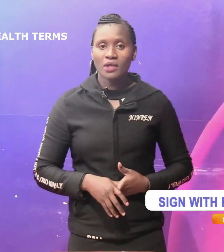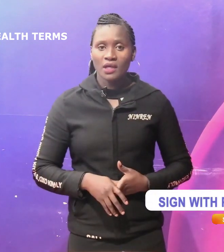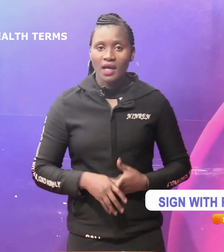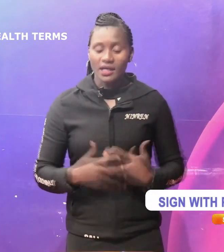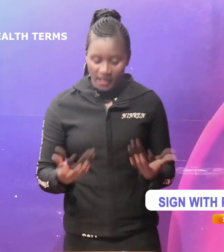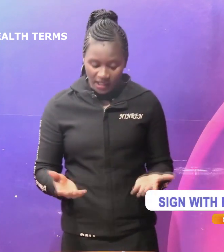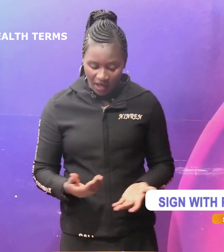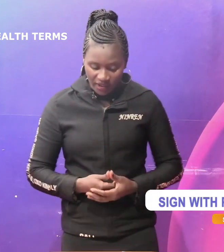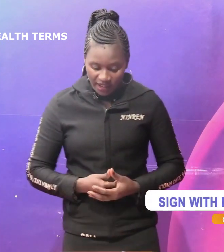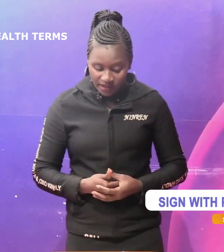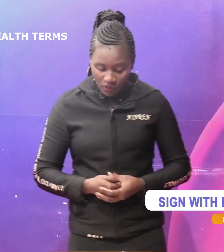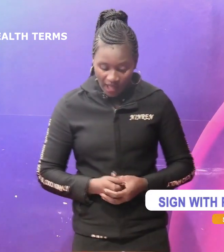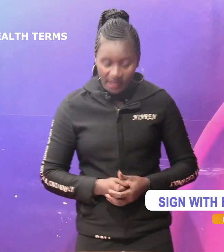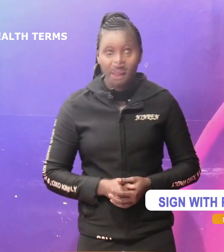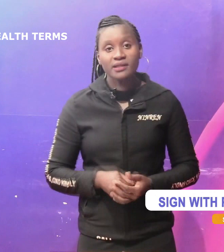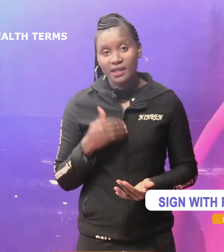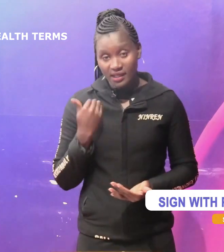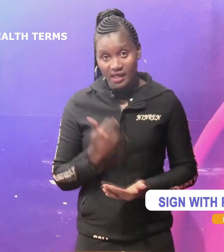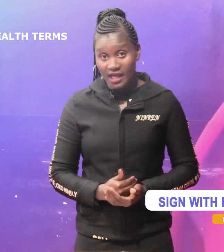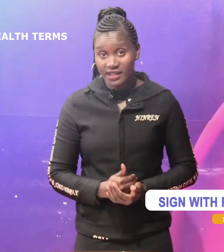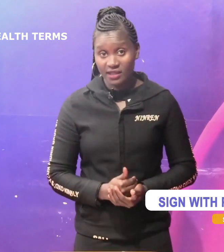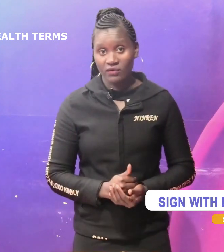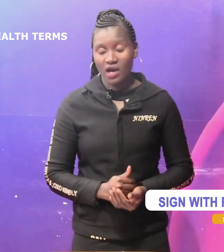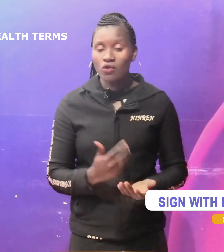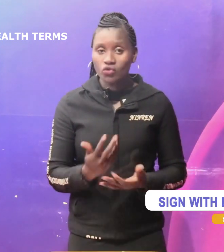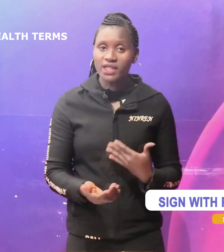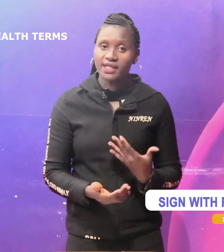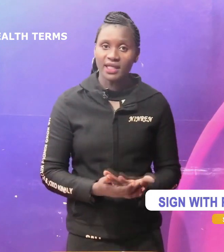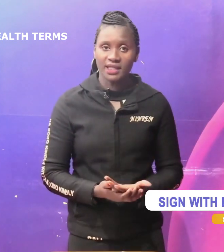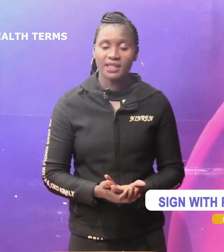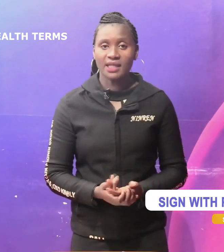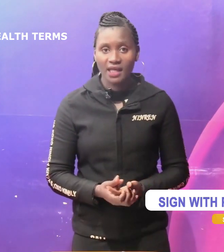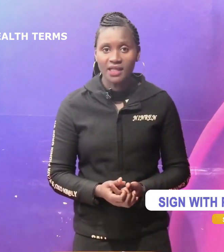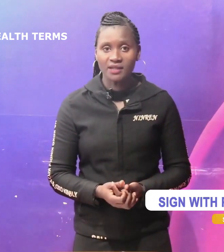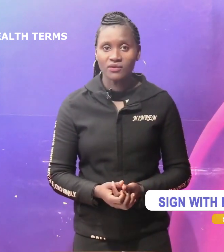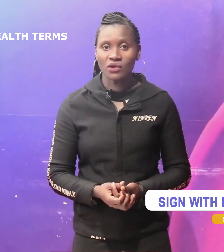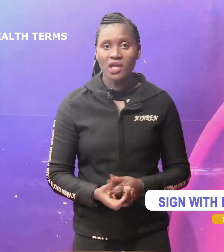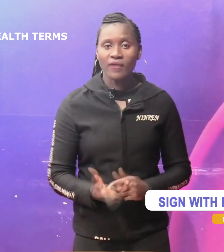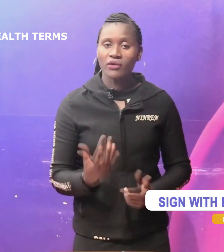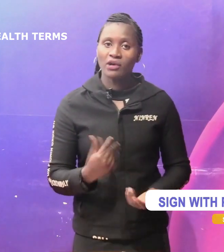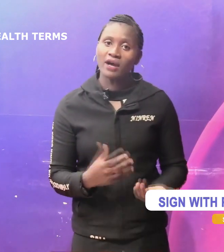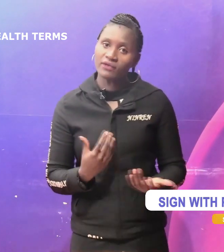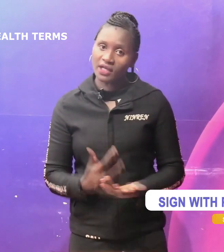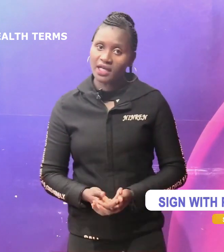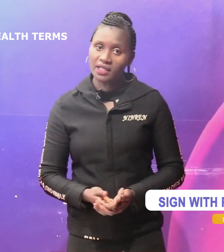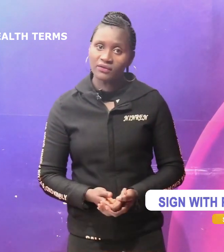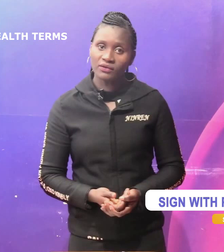And then our next word is negative. How do we sign it? Negative. So if we have negative, we